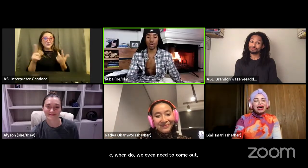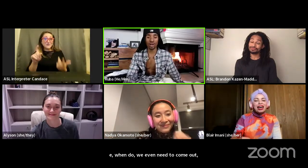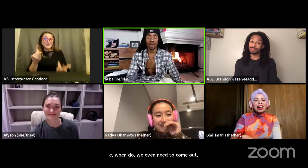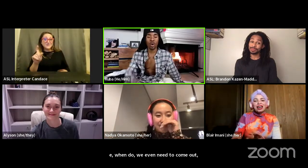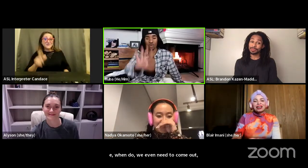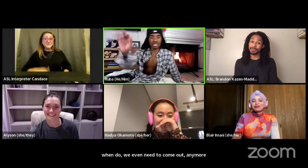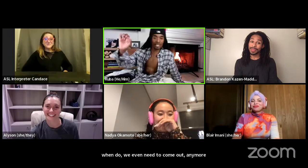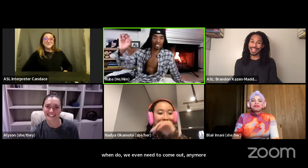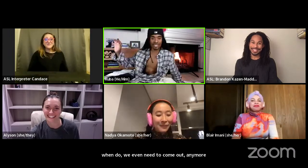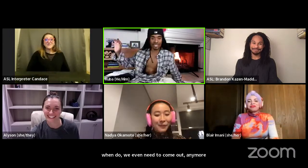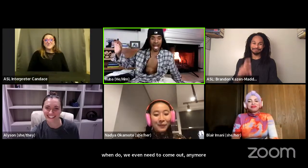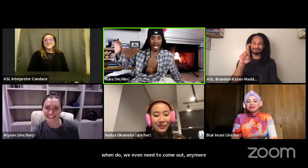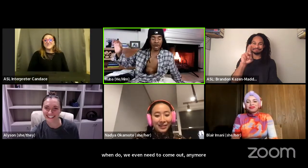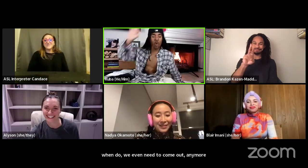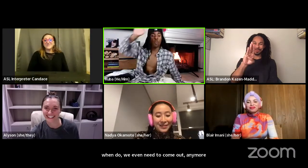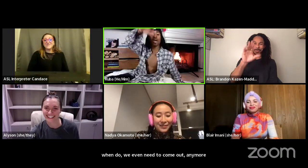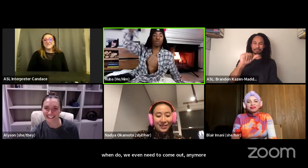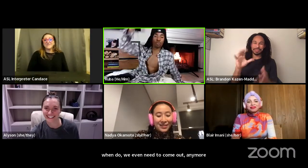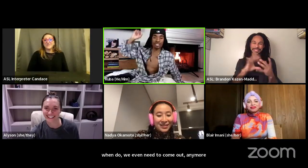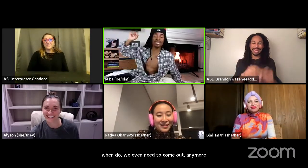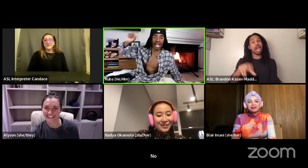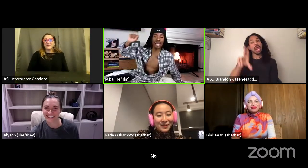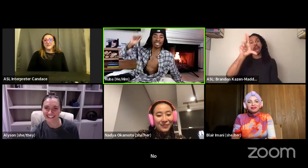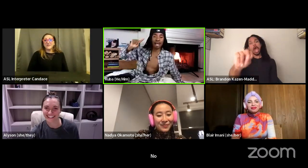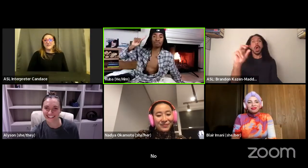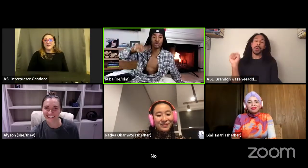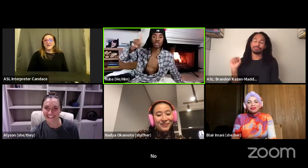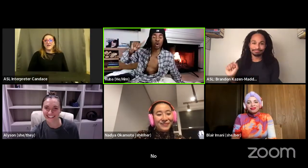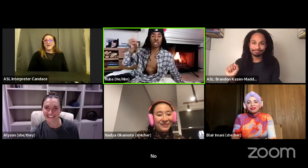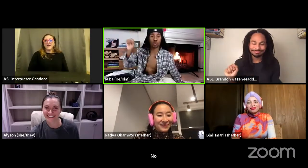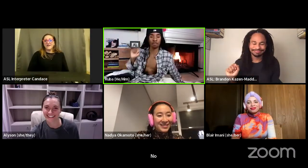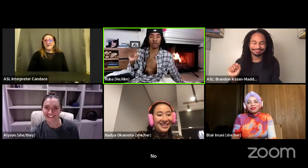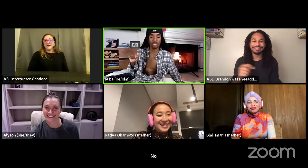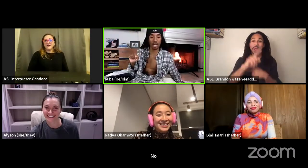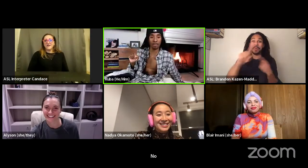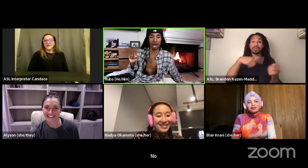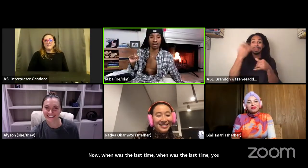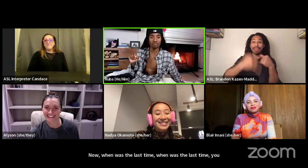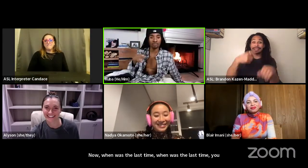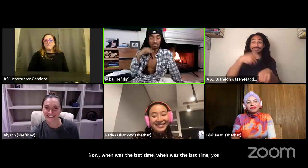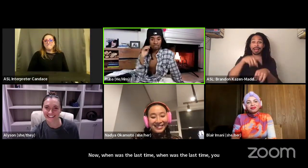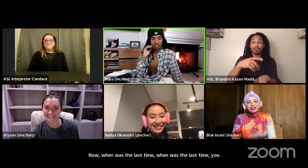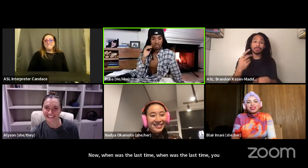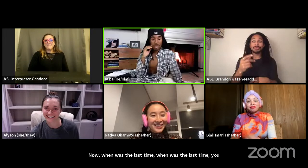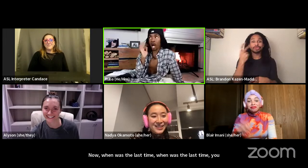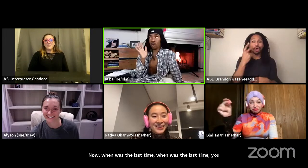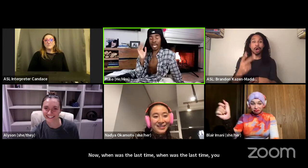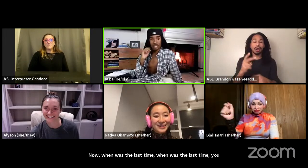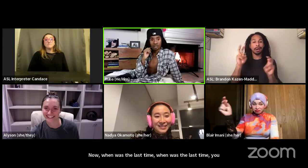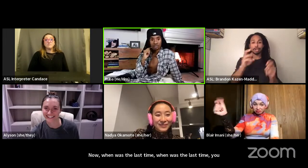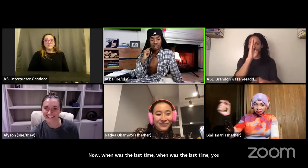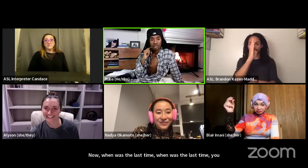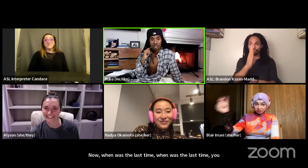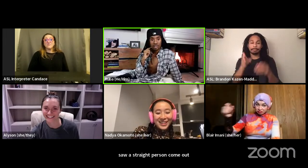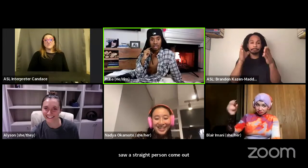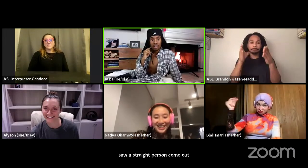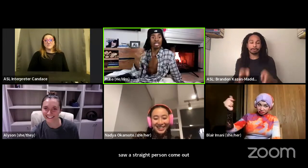No. When was the last time? When was the last time you saw a straight person come out? I'll